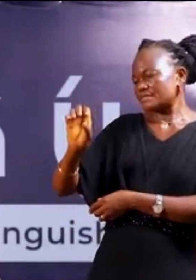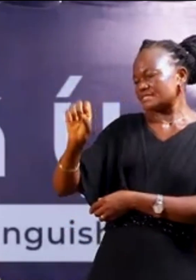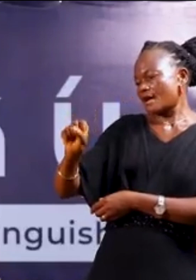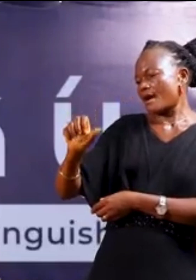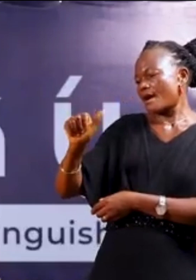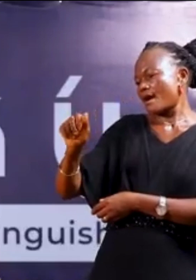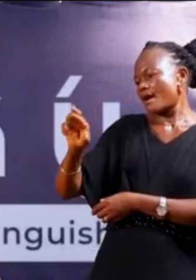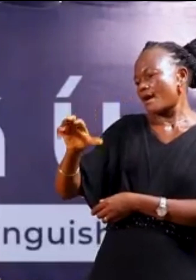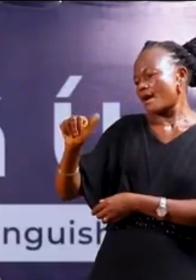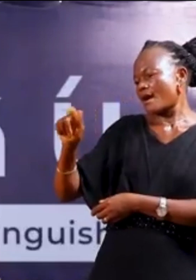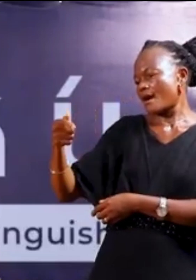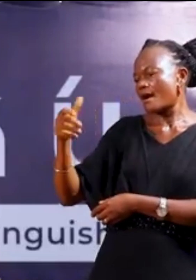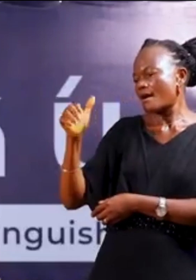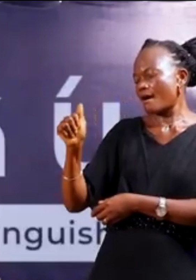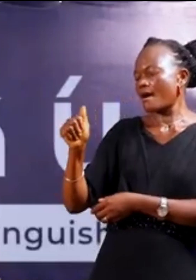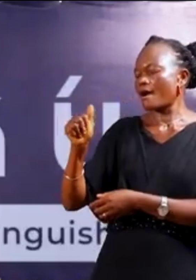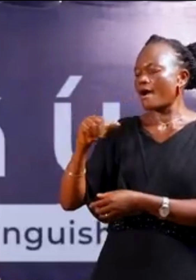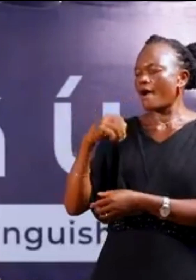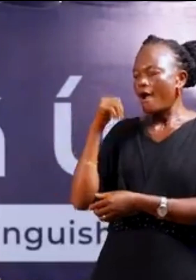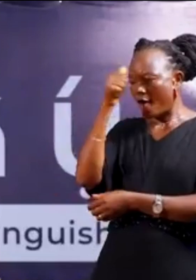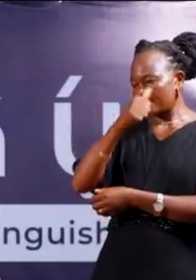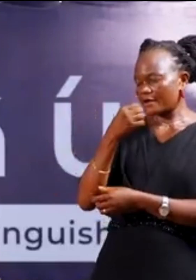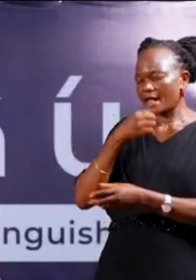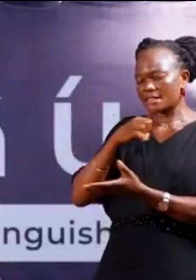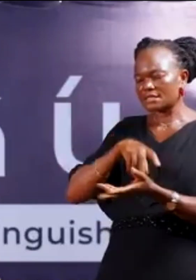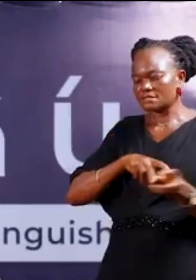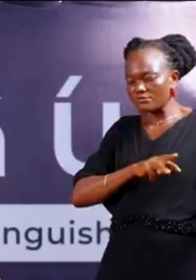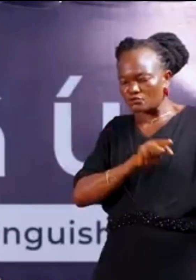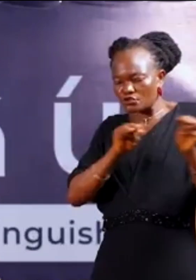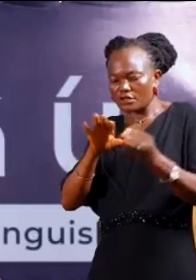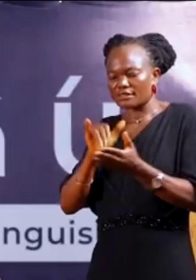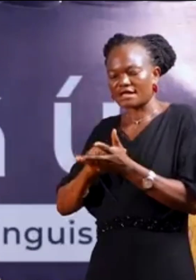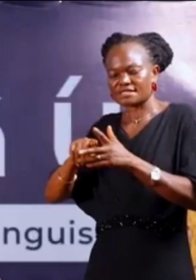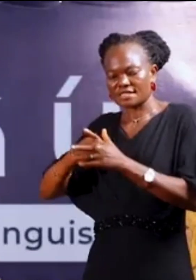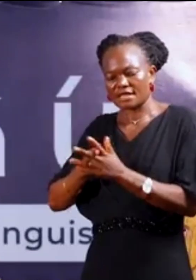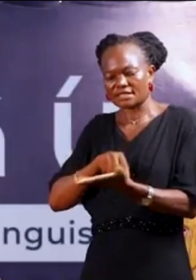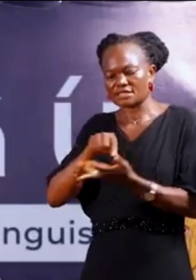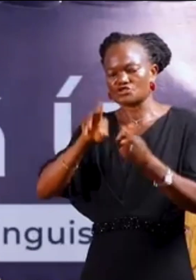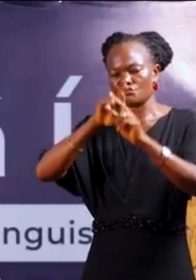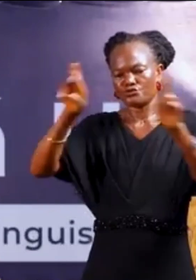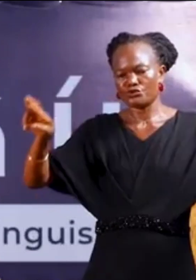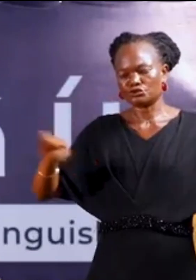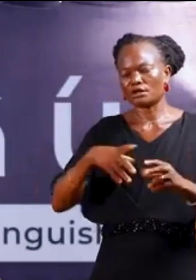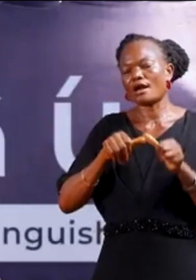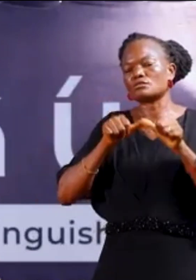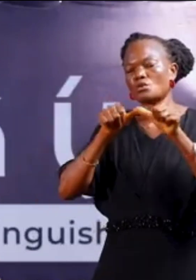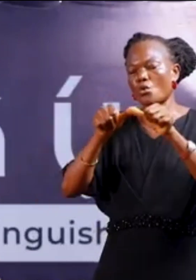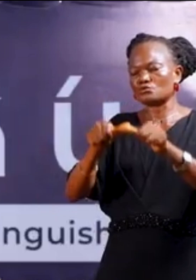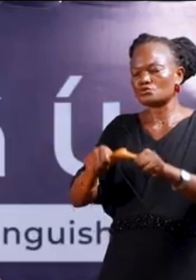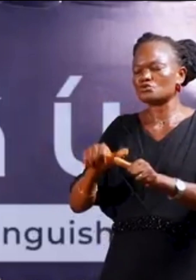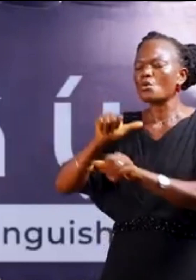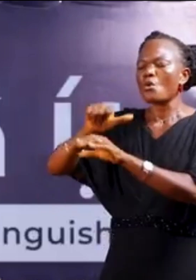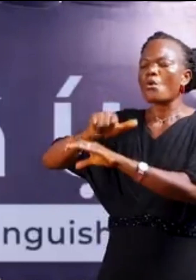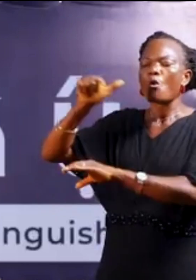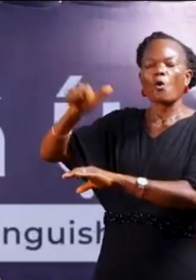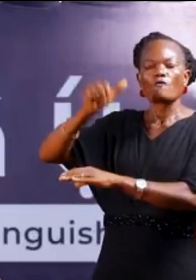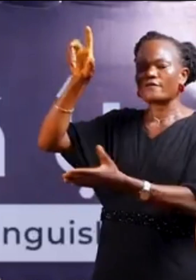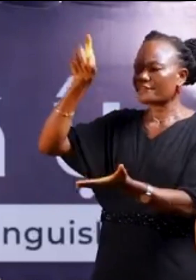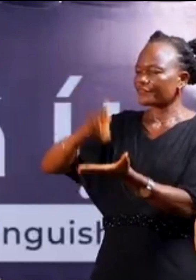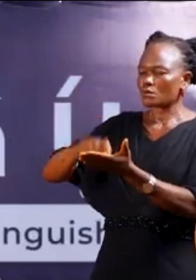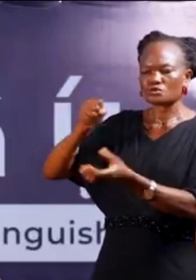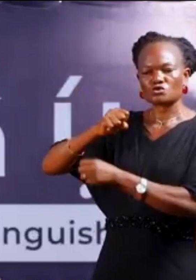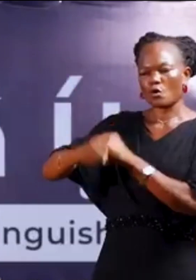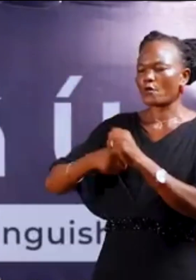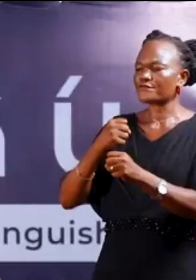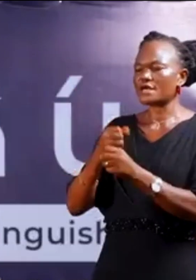Africa, this is the migration that began from this region and continued over thousands of